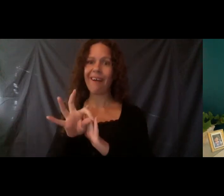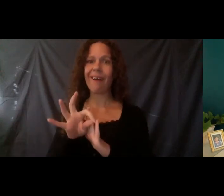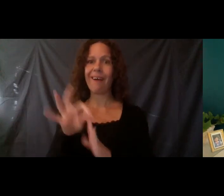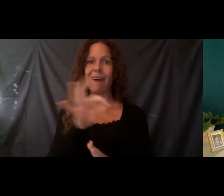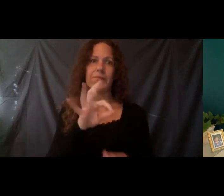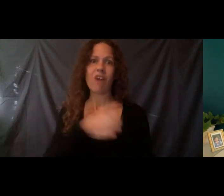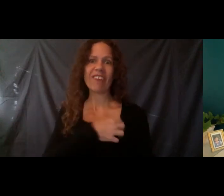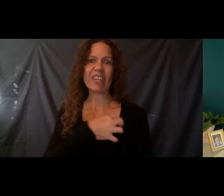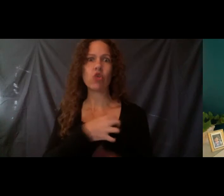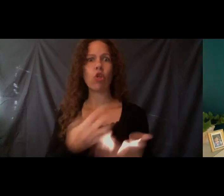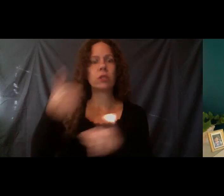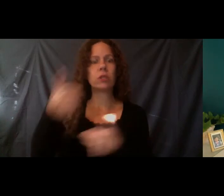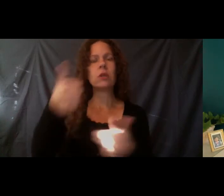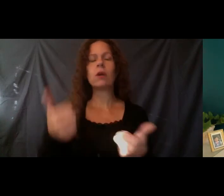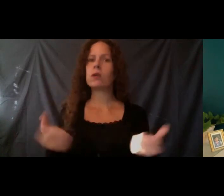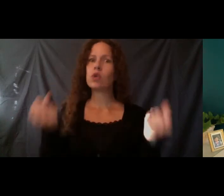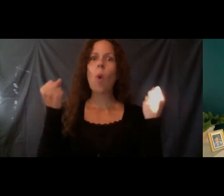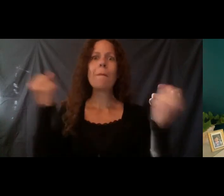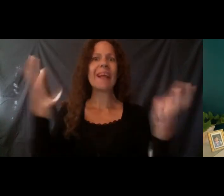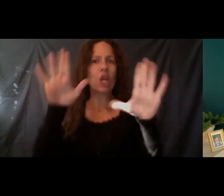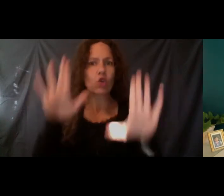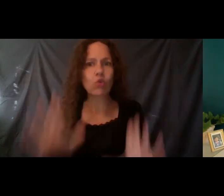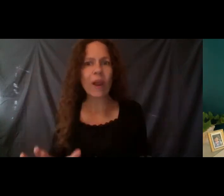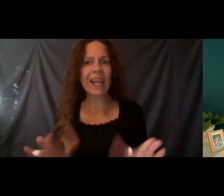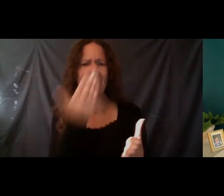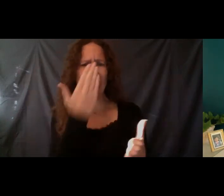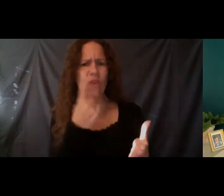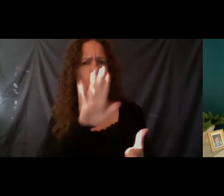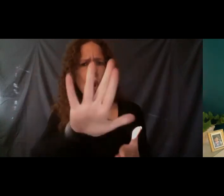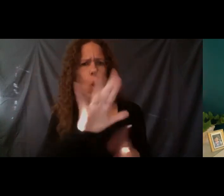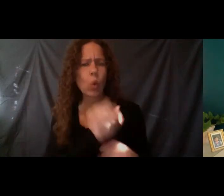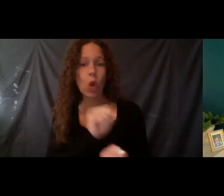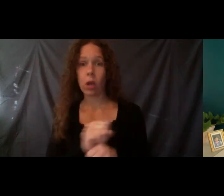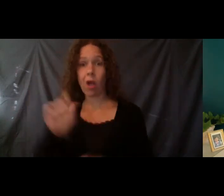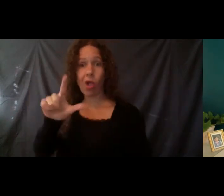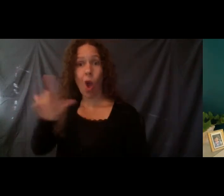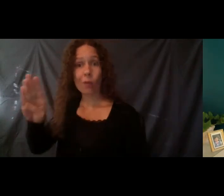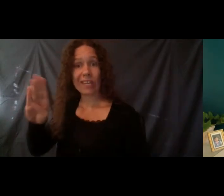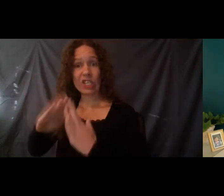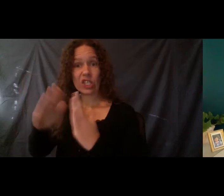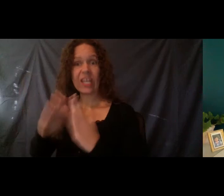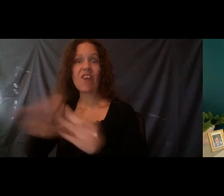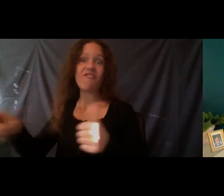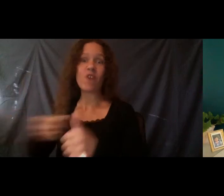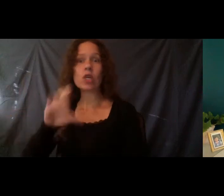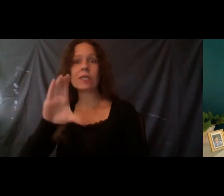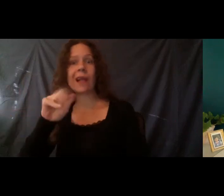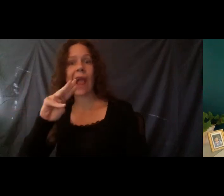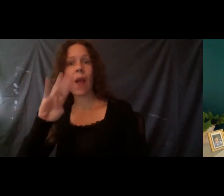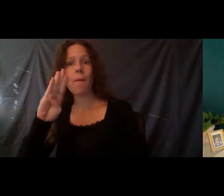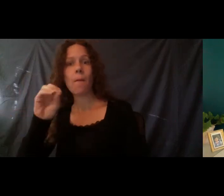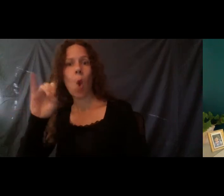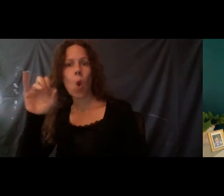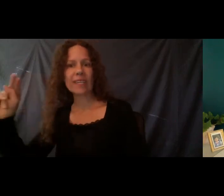American communities, really thanks to your work. In Long Beach, the first Cambodian on the city council, Suli Sara. In Irvine, the